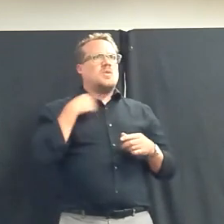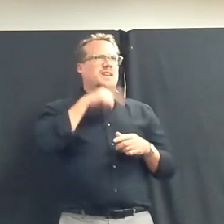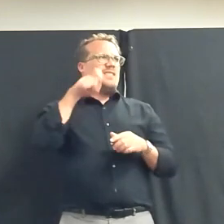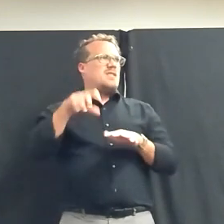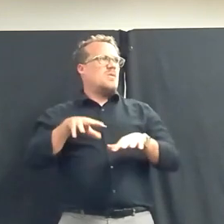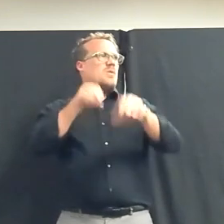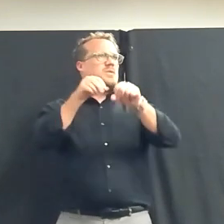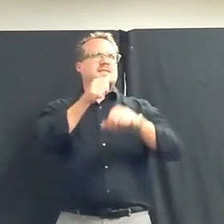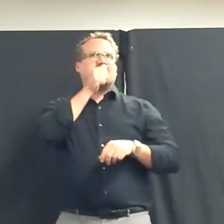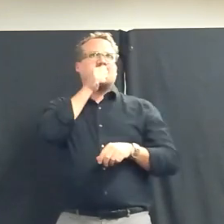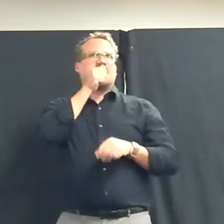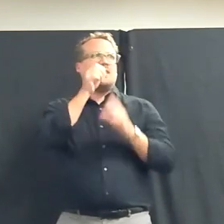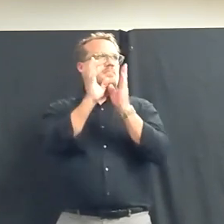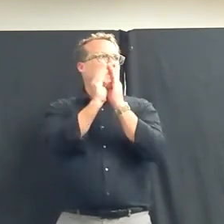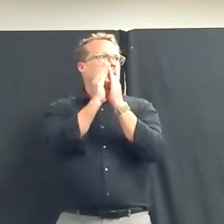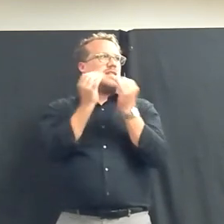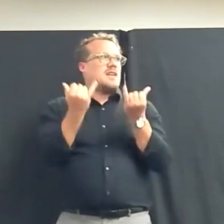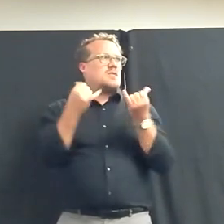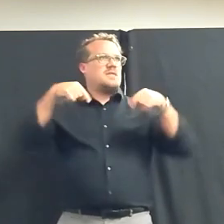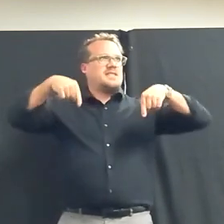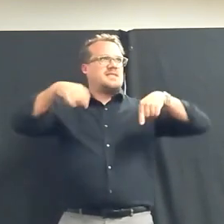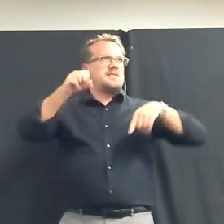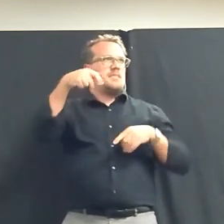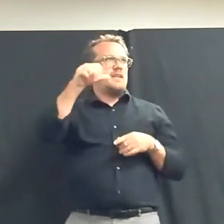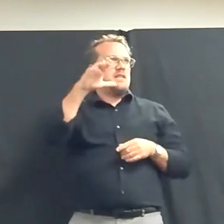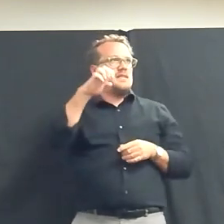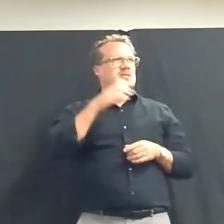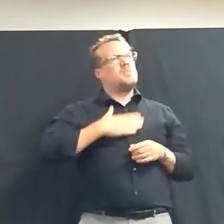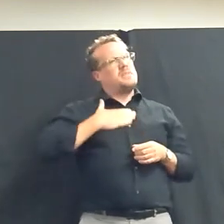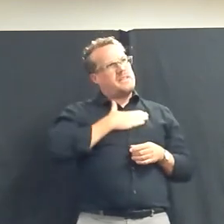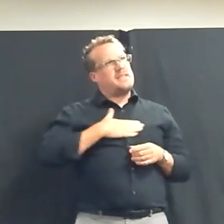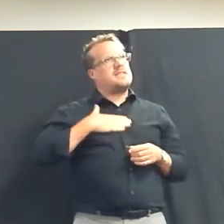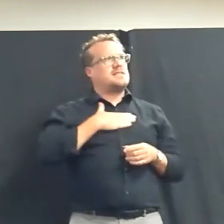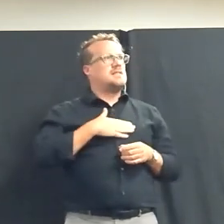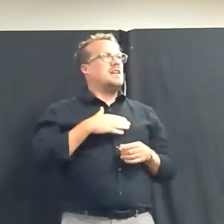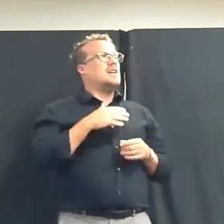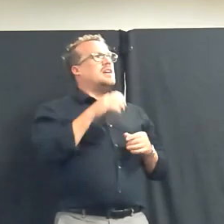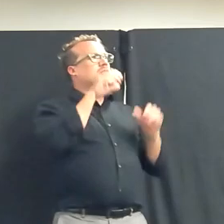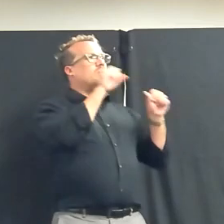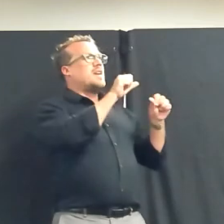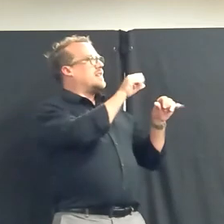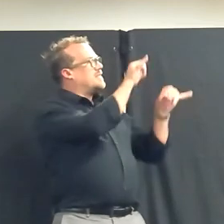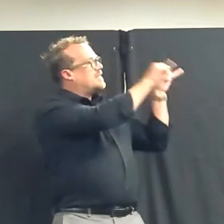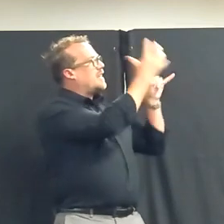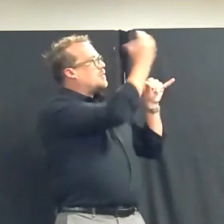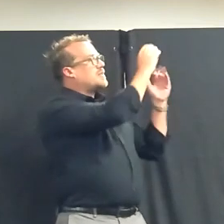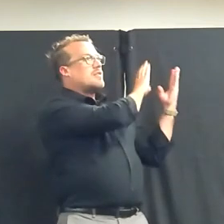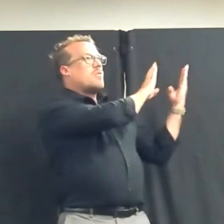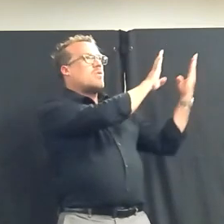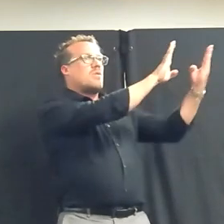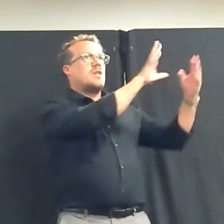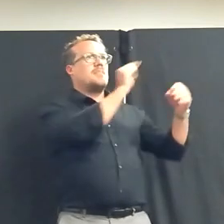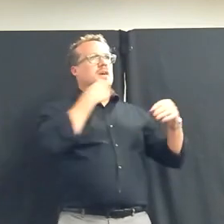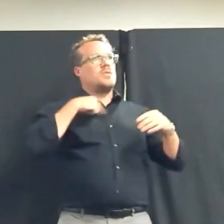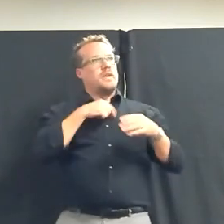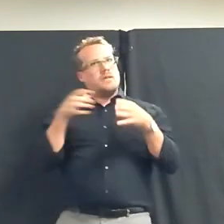our executive session in this room. So please feel free to visit out in the hallway, but